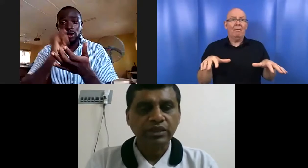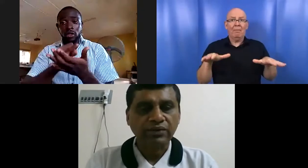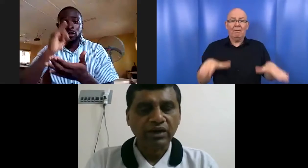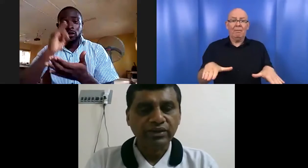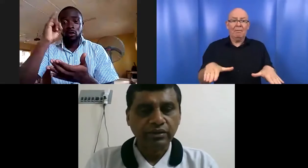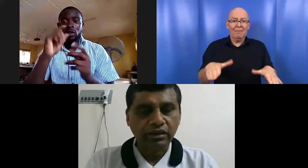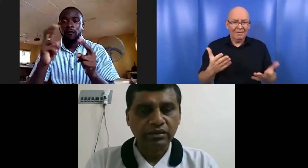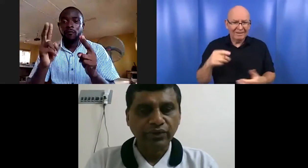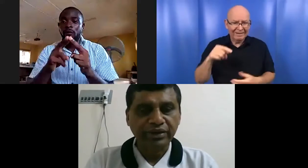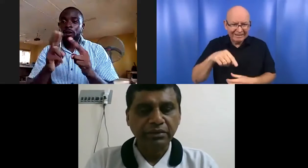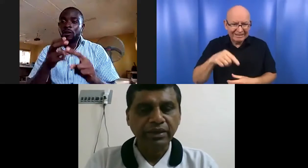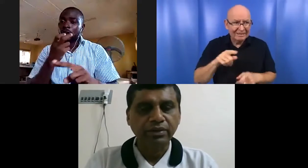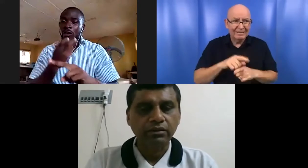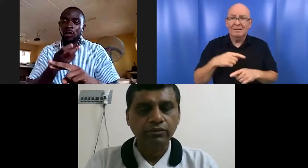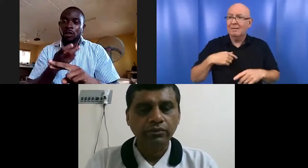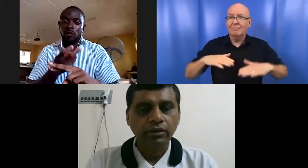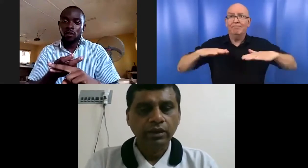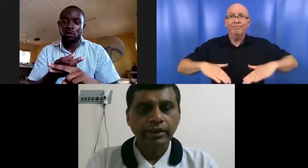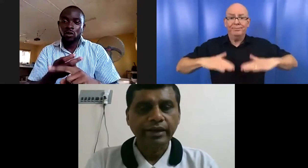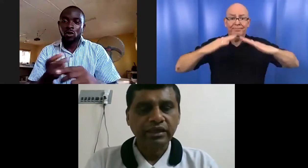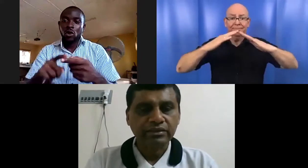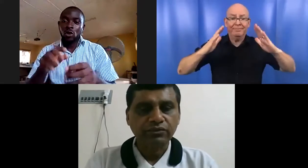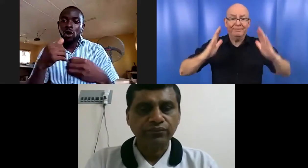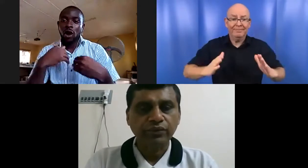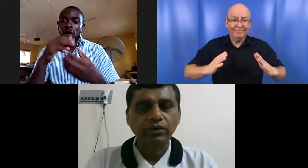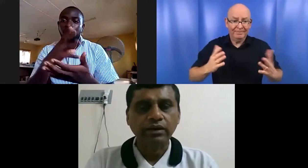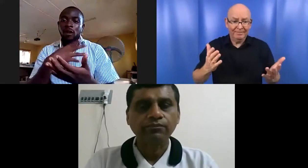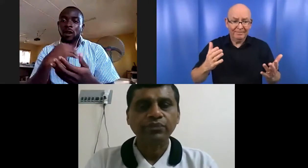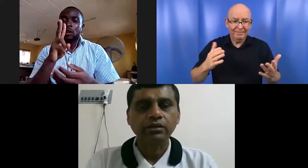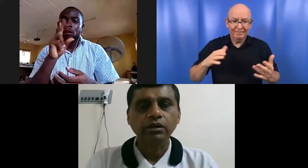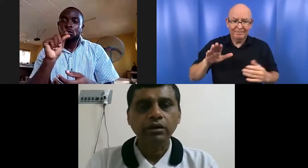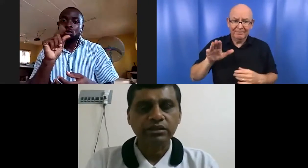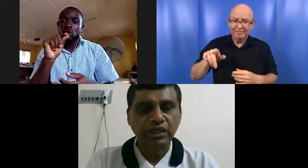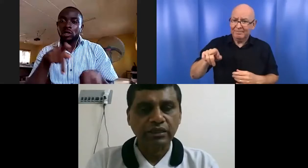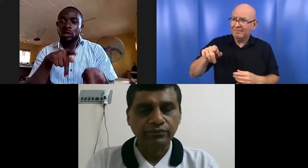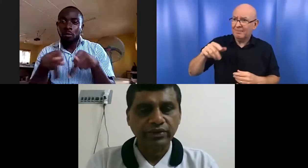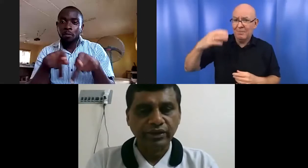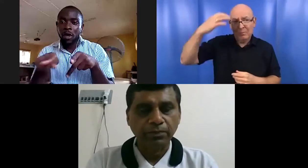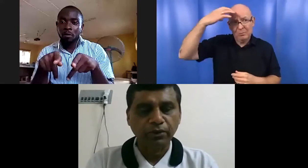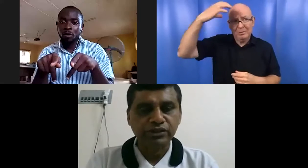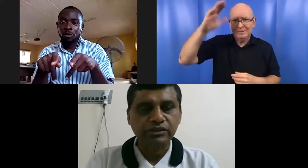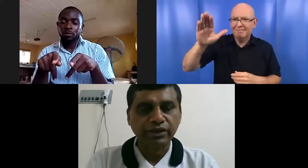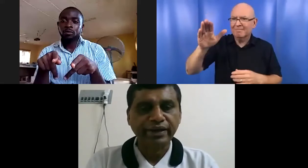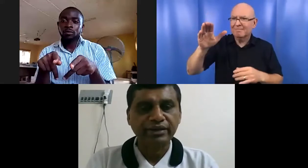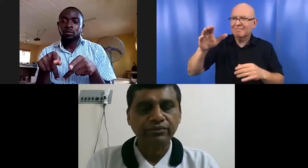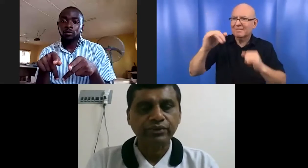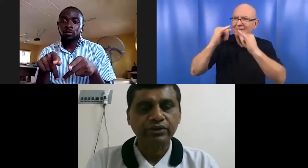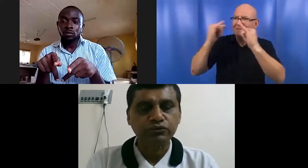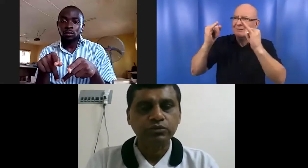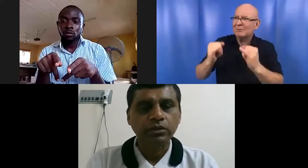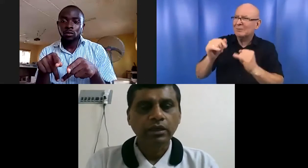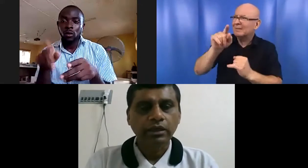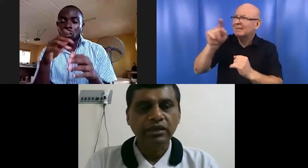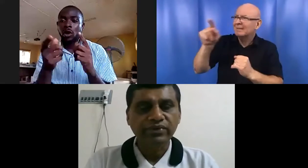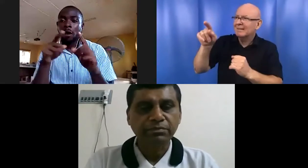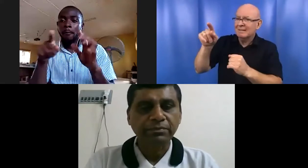survive with another 20 people, regardless of your result, whether you are positive or negative. You have